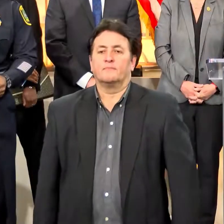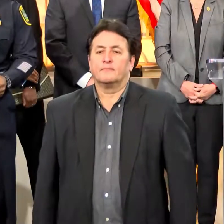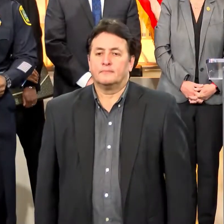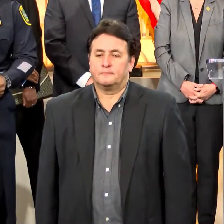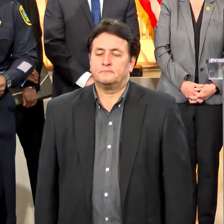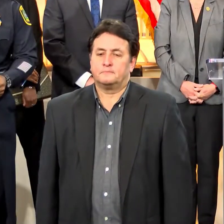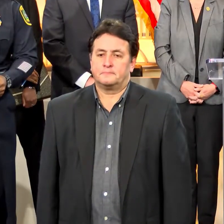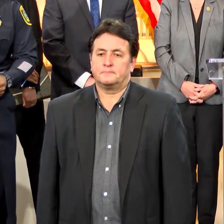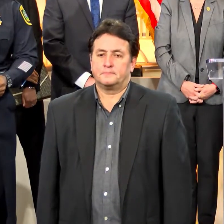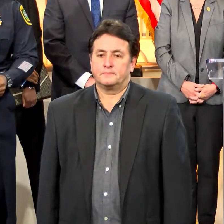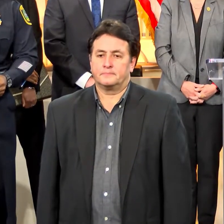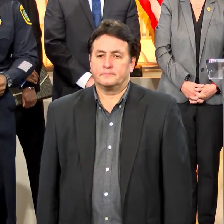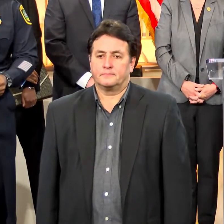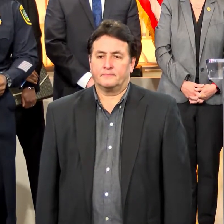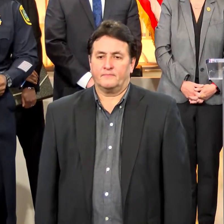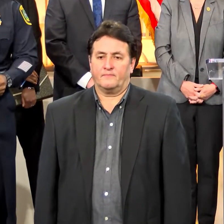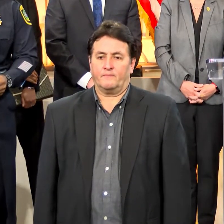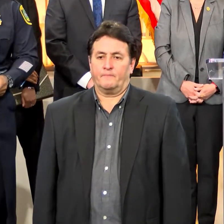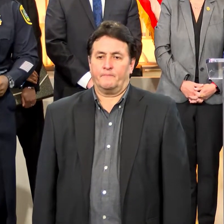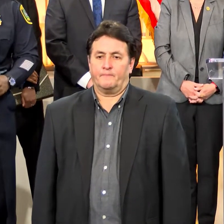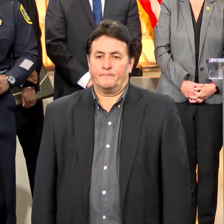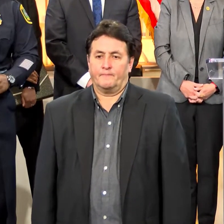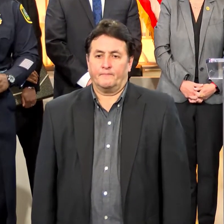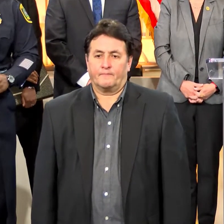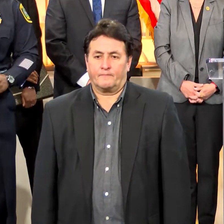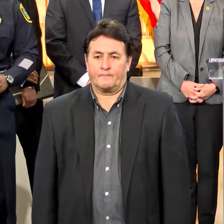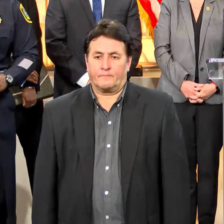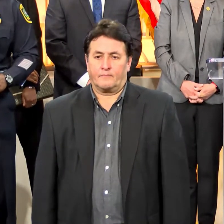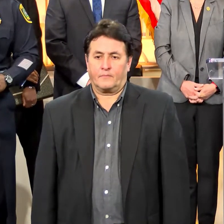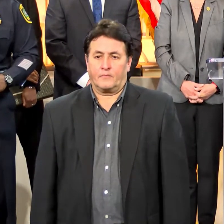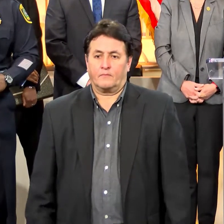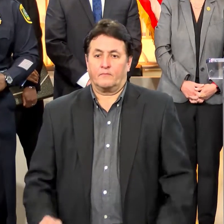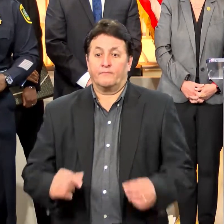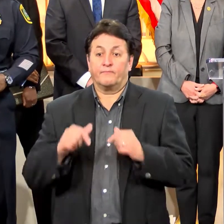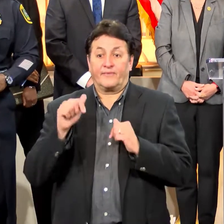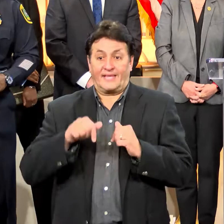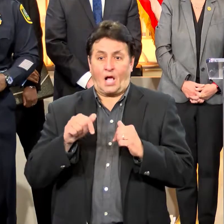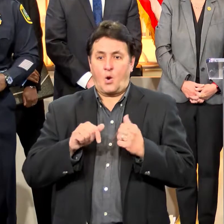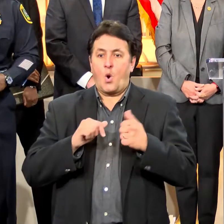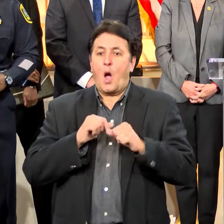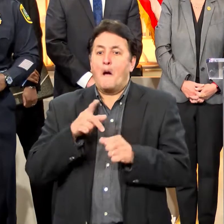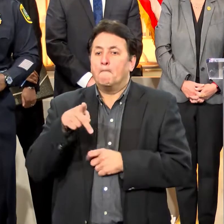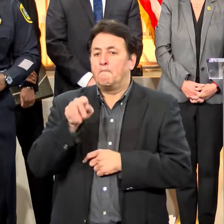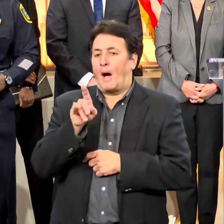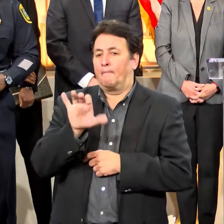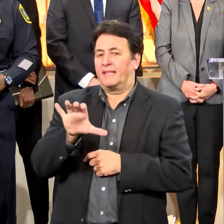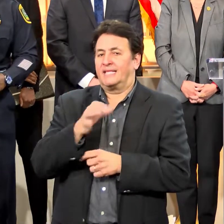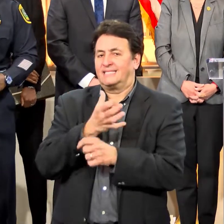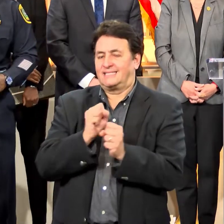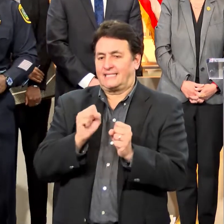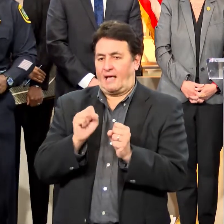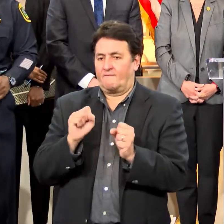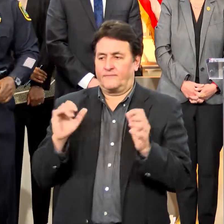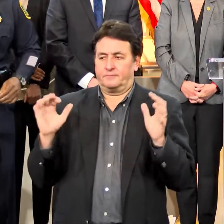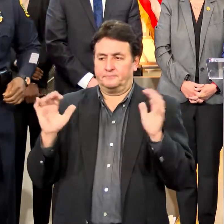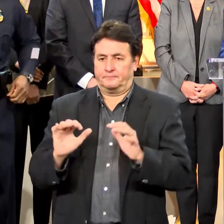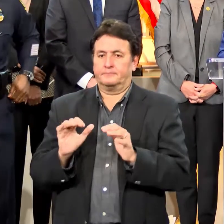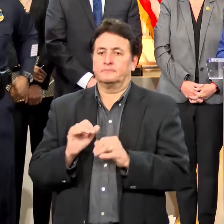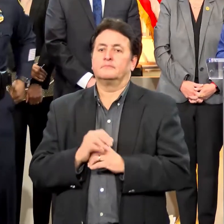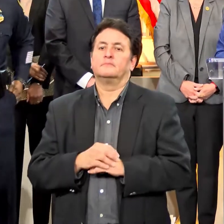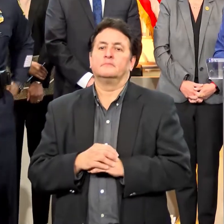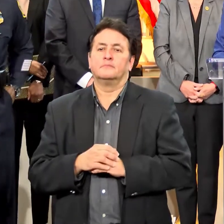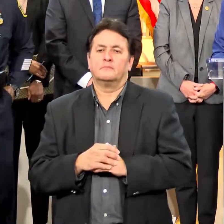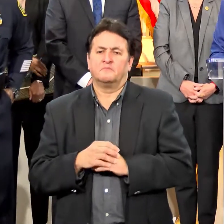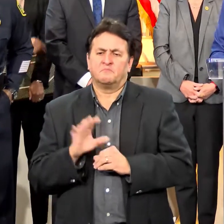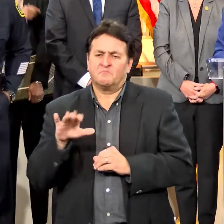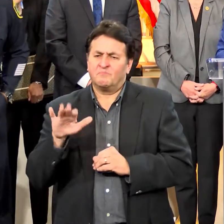I want to say, with respect to our public safety initiatives, over the last few weeks, I've reached out to